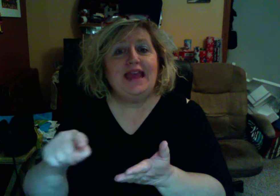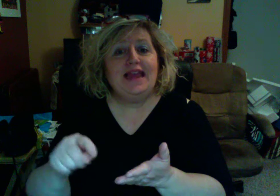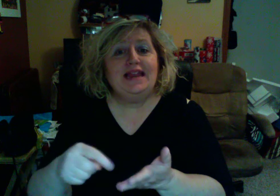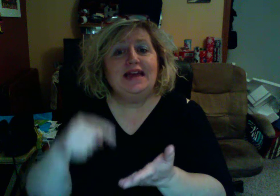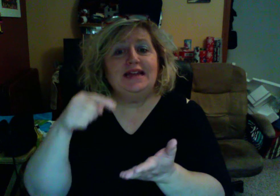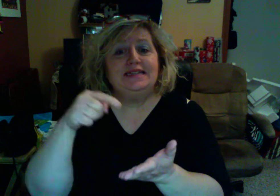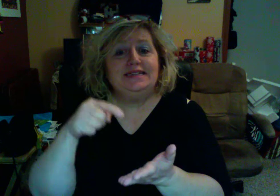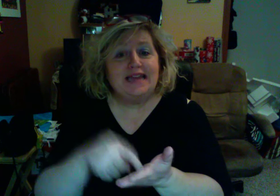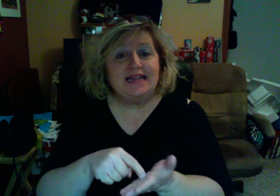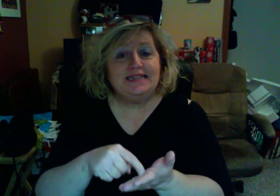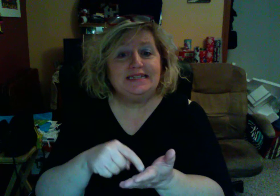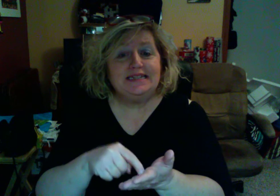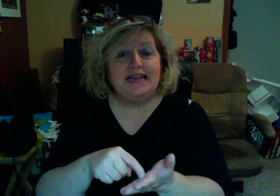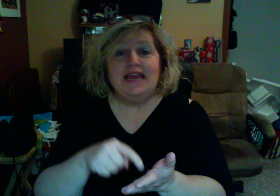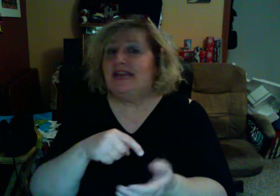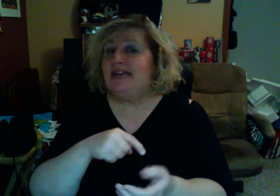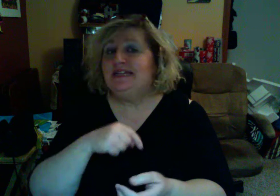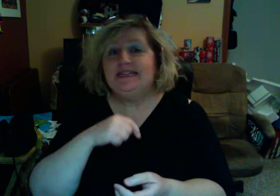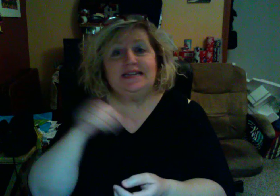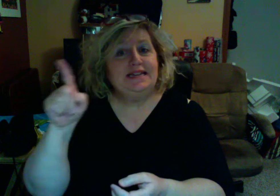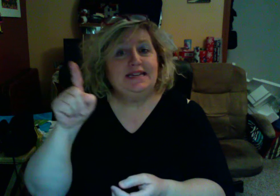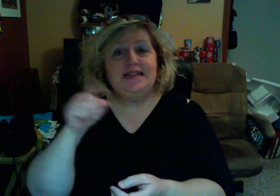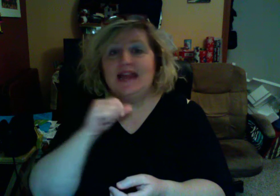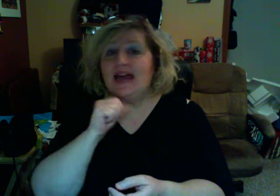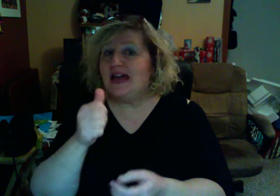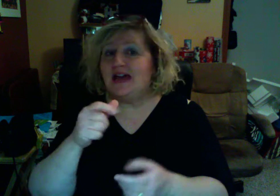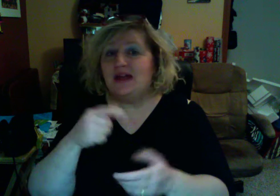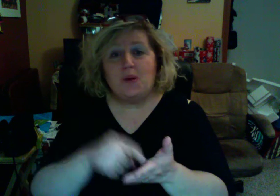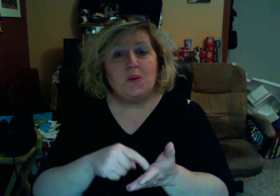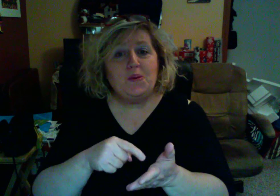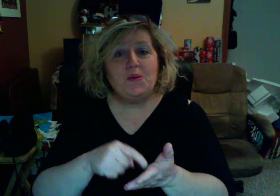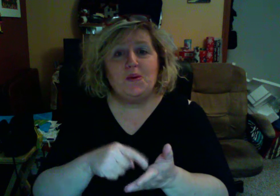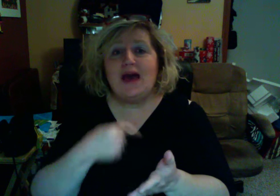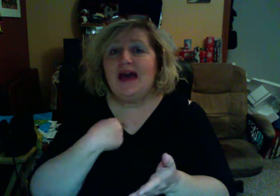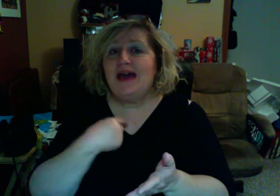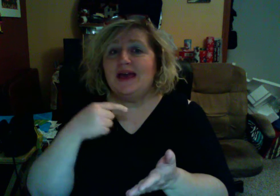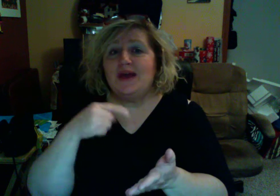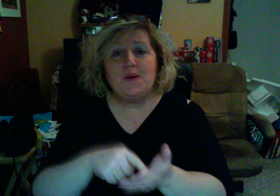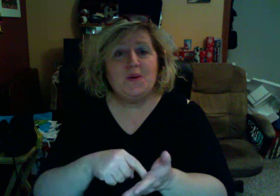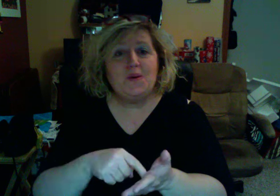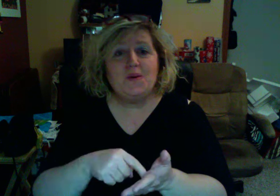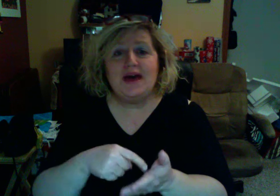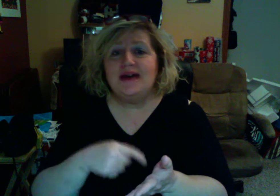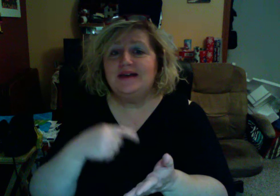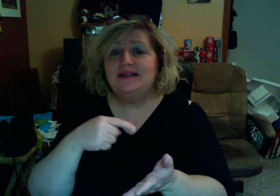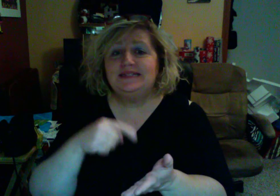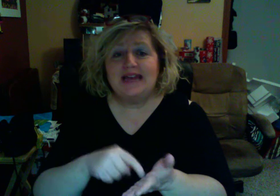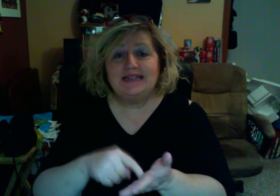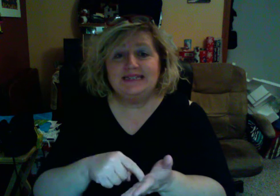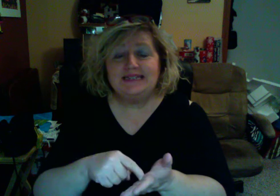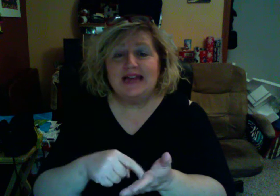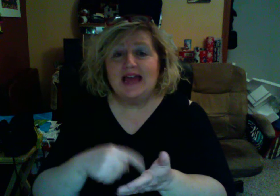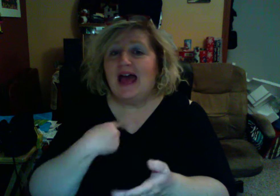paid a debt. He did not owe. I owe a debt.